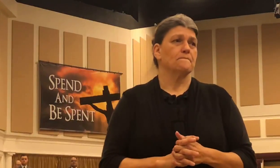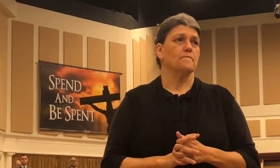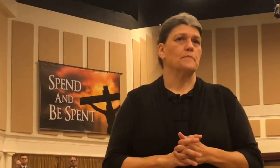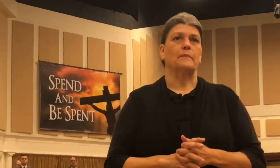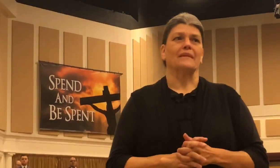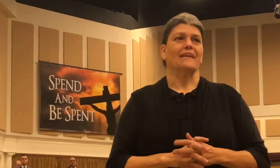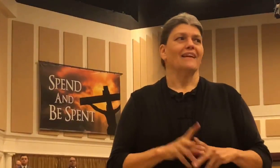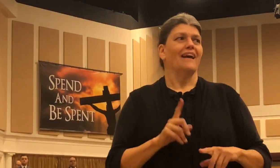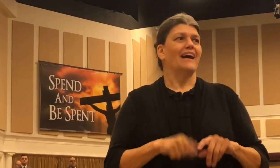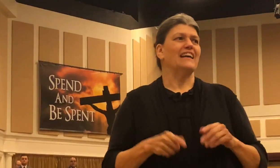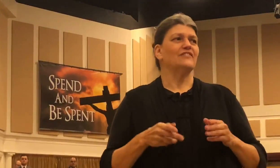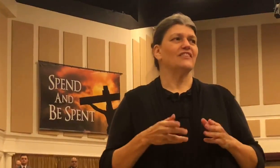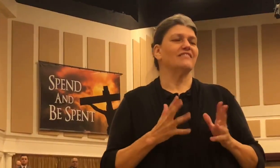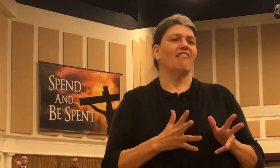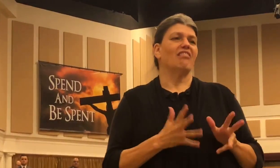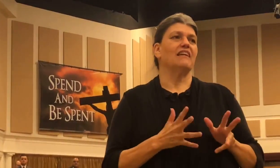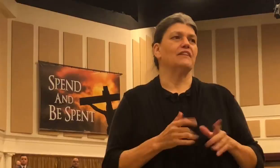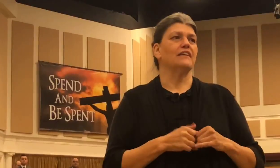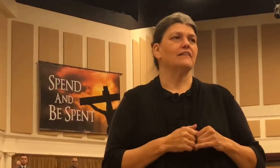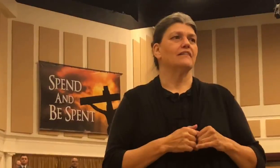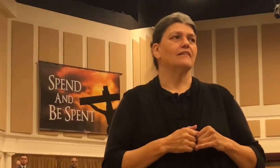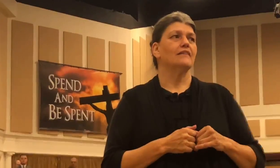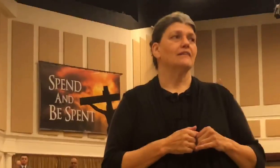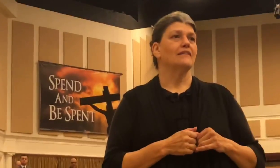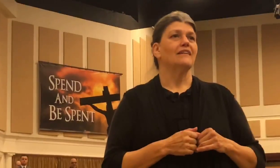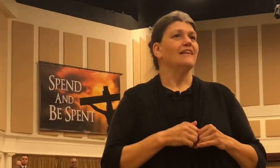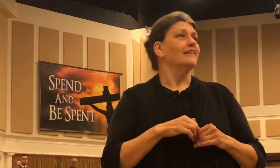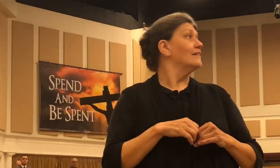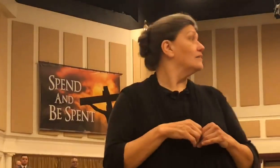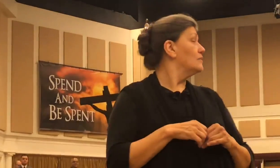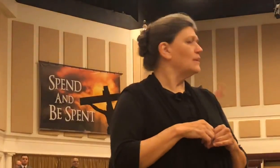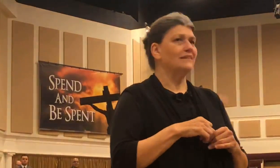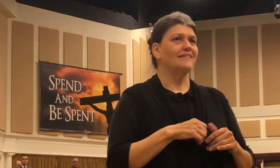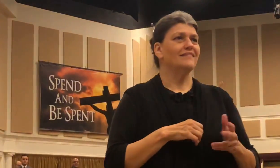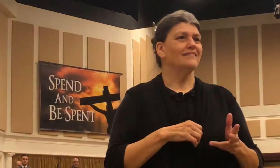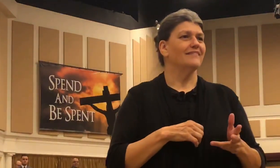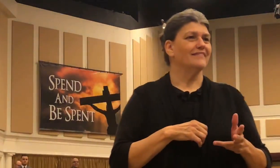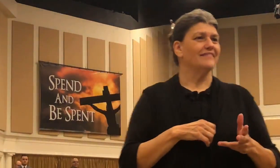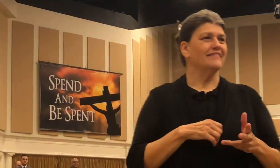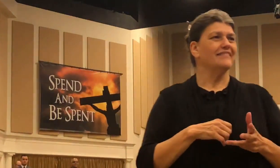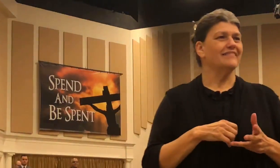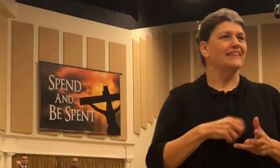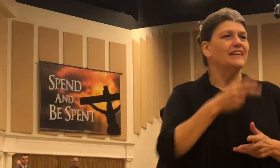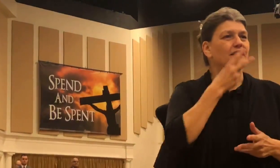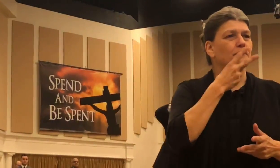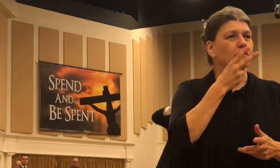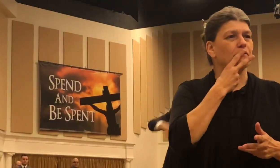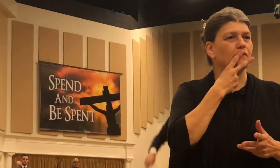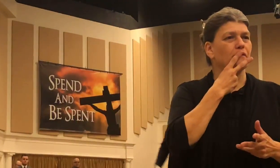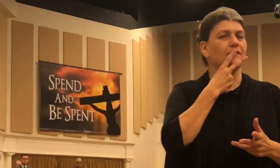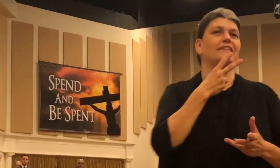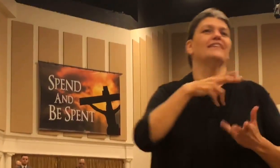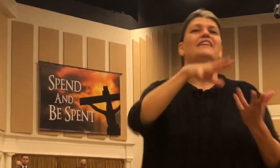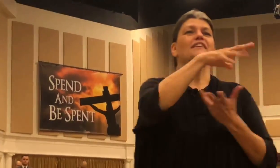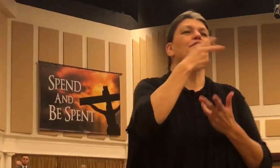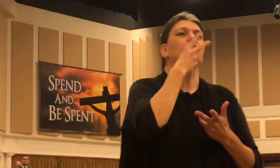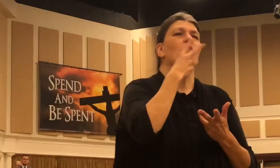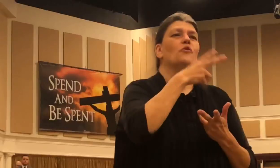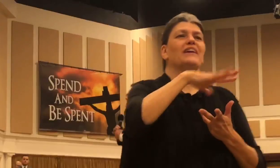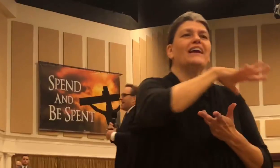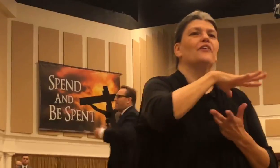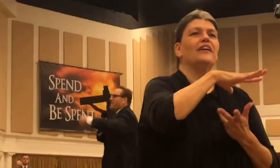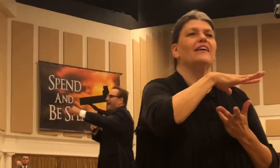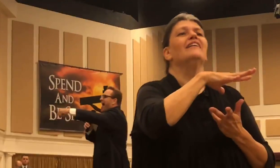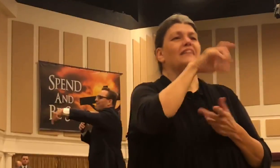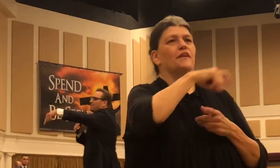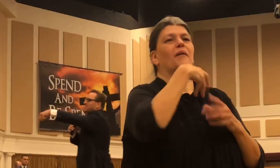I can't just stay there. I gotta tell you, that's all the smoking section. They had to get the smoking section, had to leave.